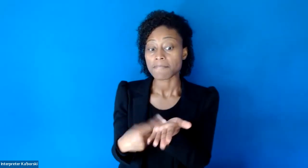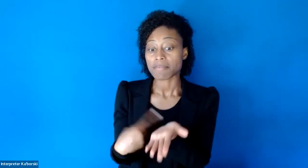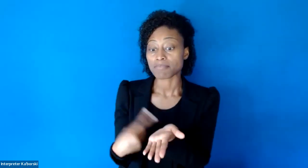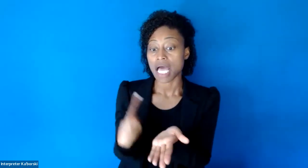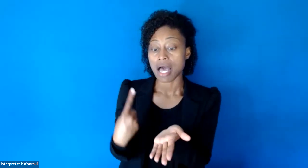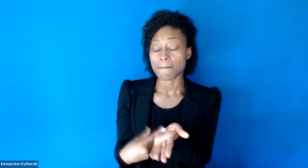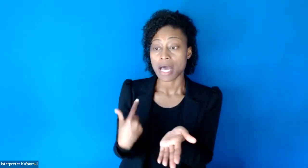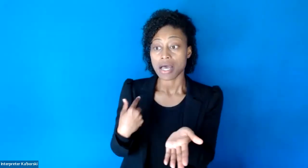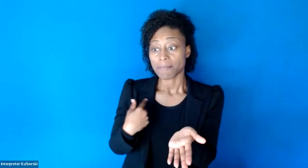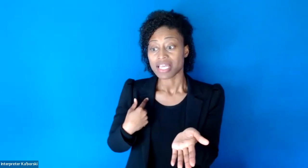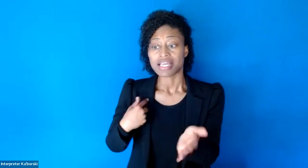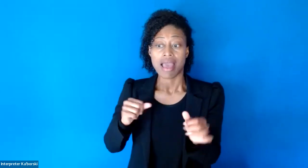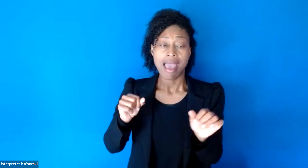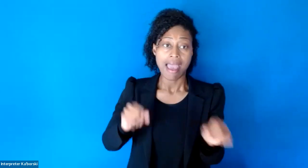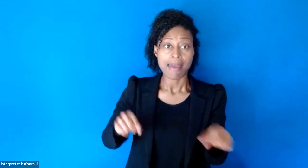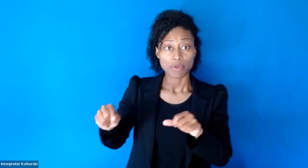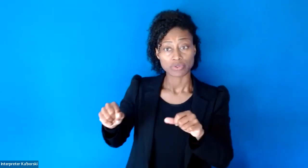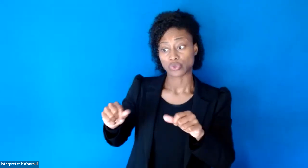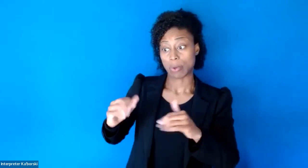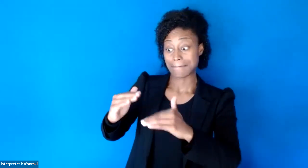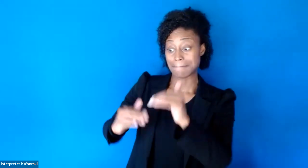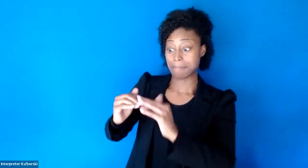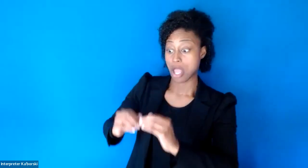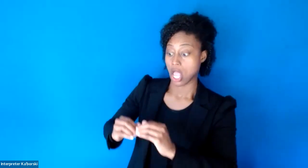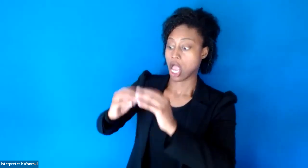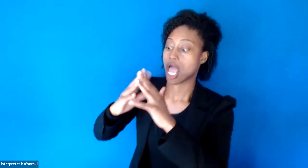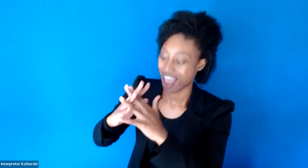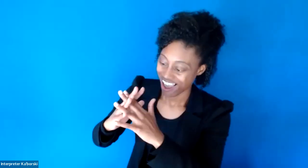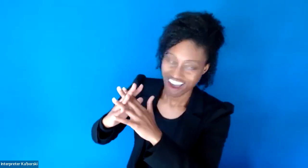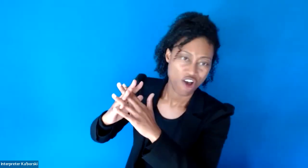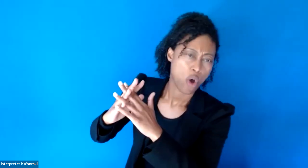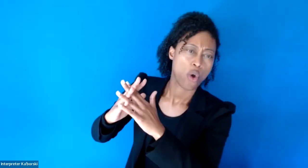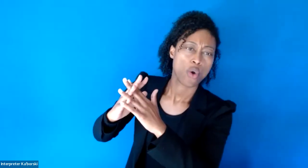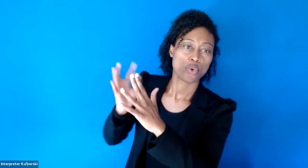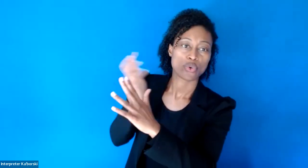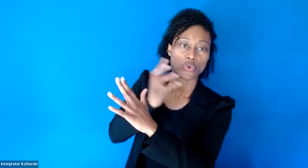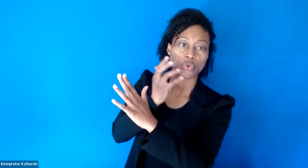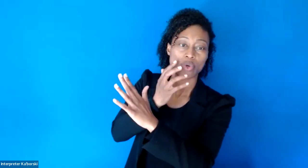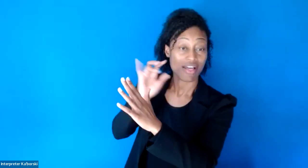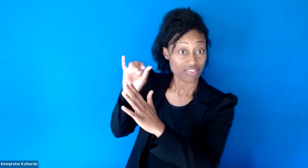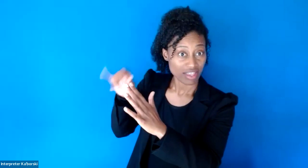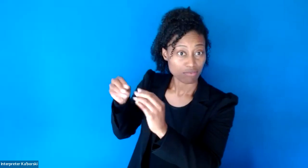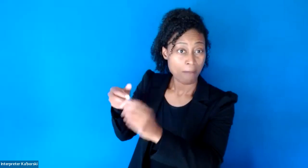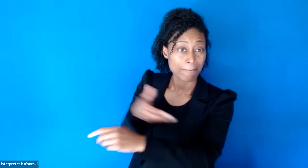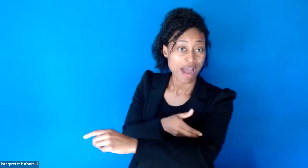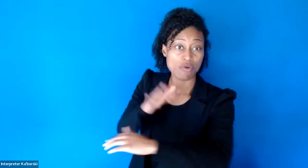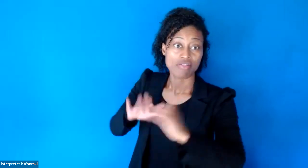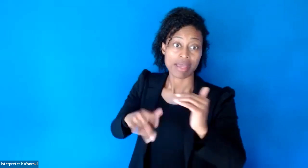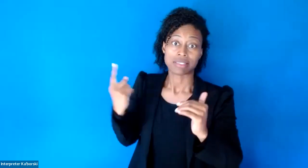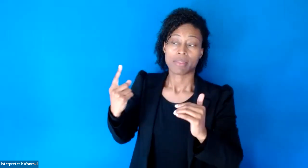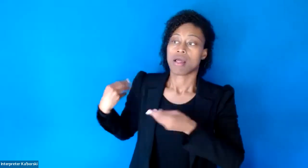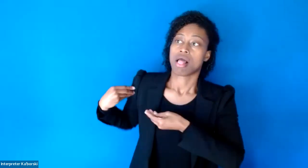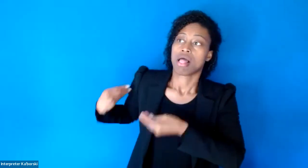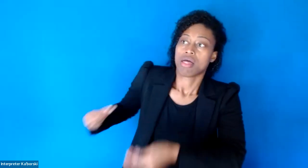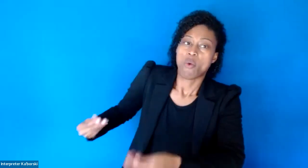sometimes being able to build something is greater than something already being in place. And I'm just going to end my thought on